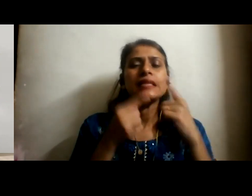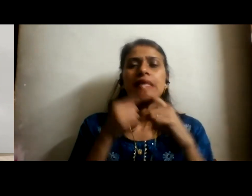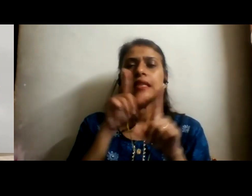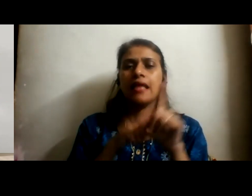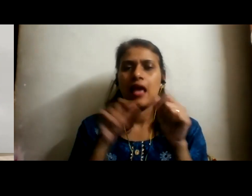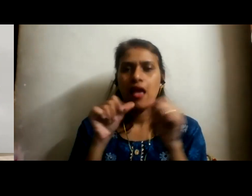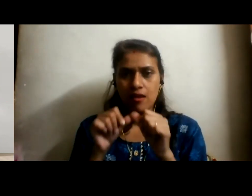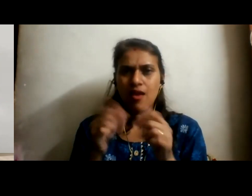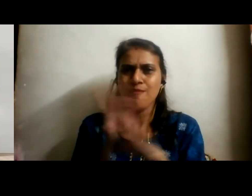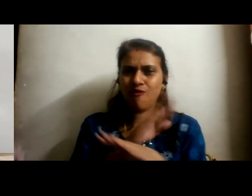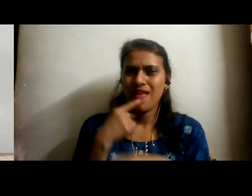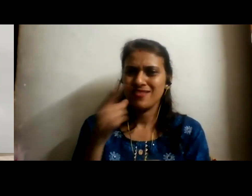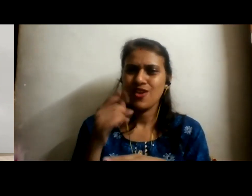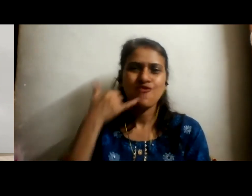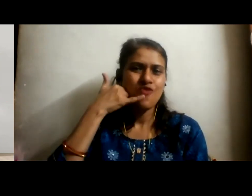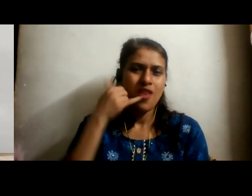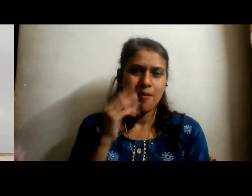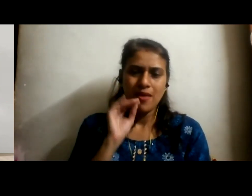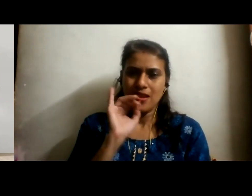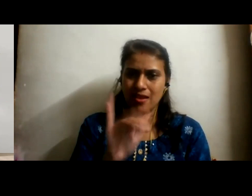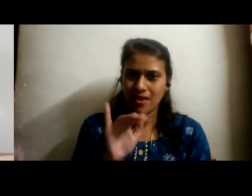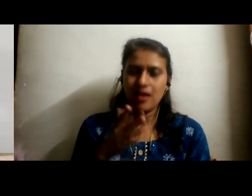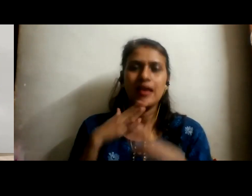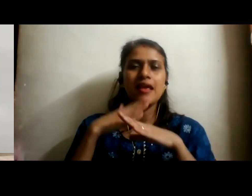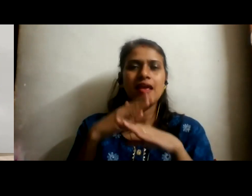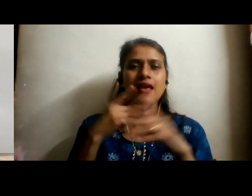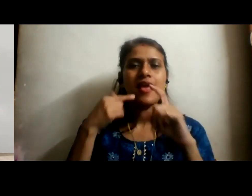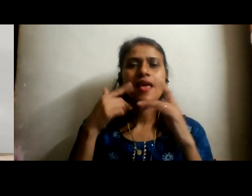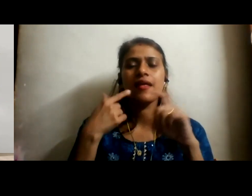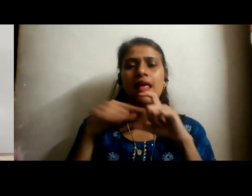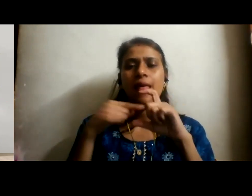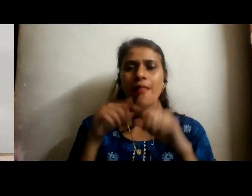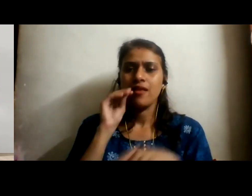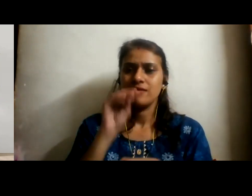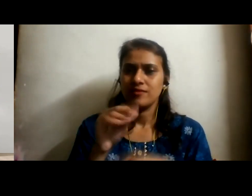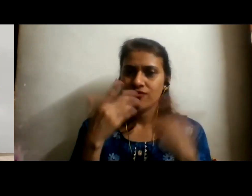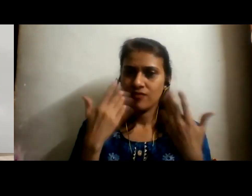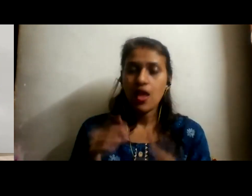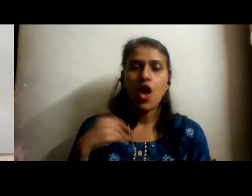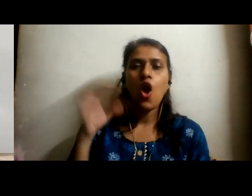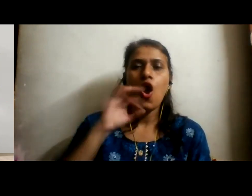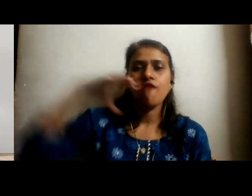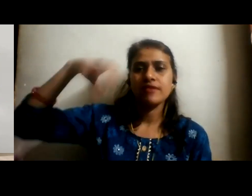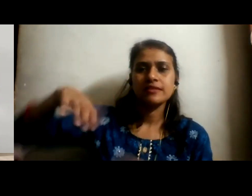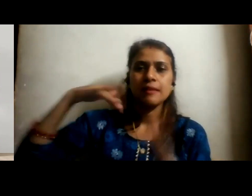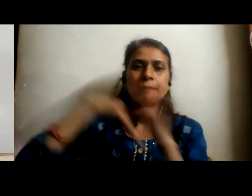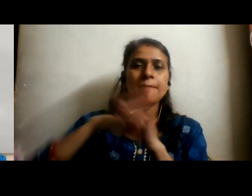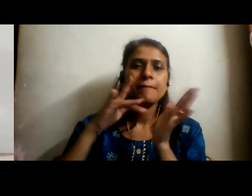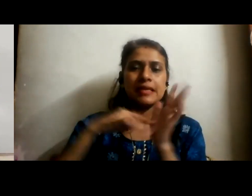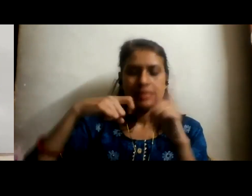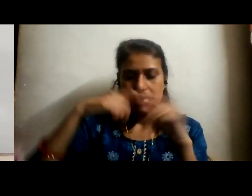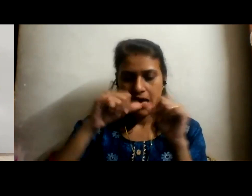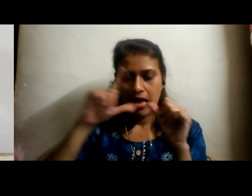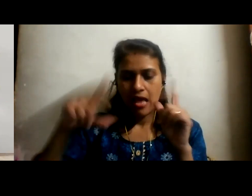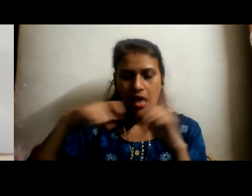karna chahe, maine number dala hai, email dala hai, most welcome. Hamara office Kalka ji mein hai, hum log mil sakte hain.